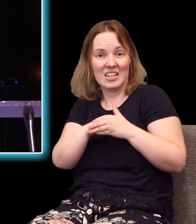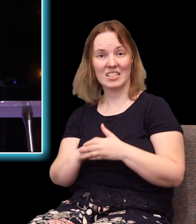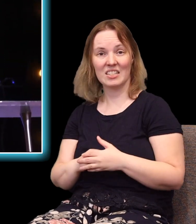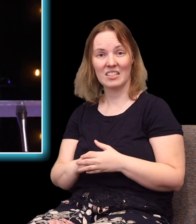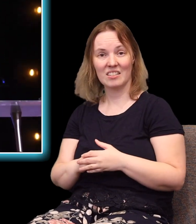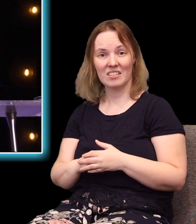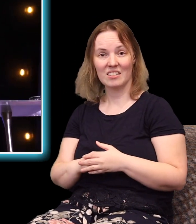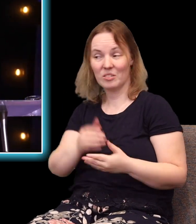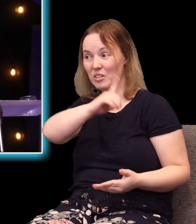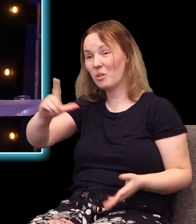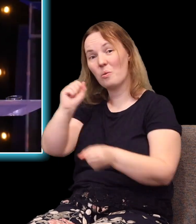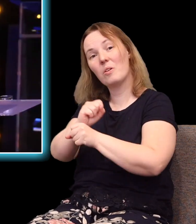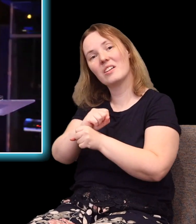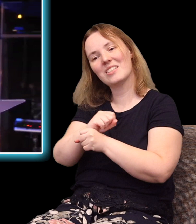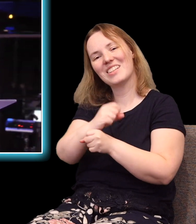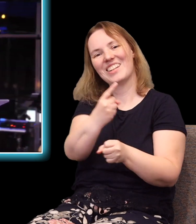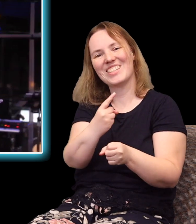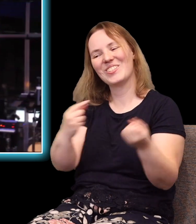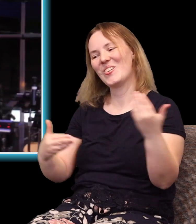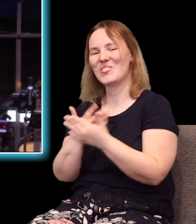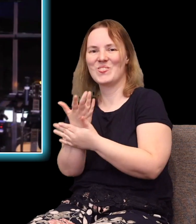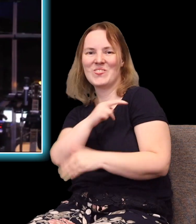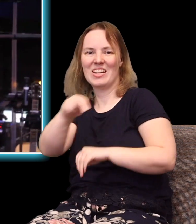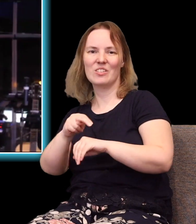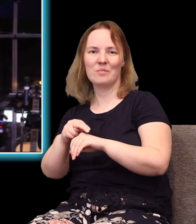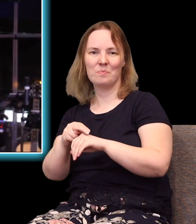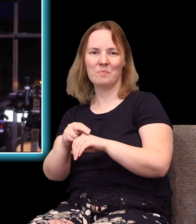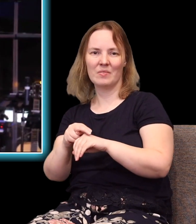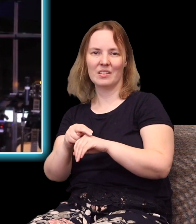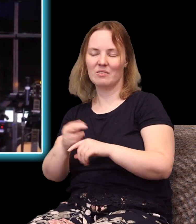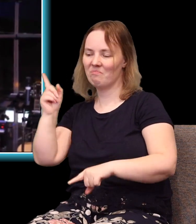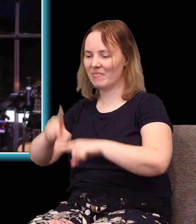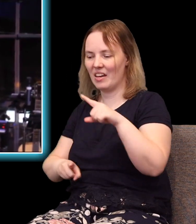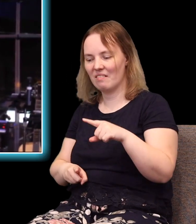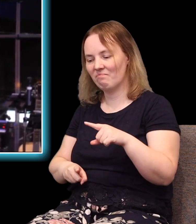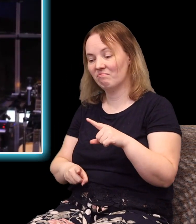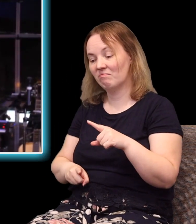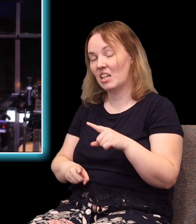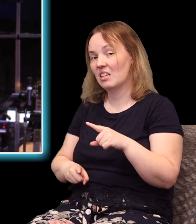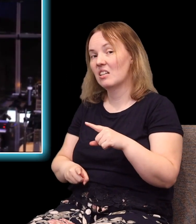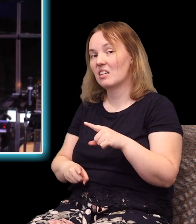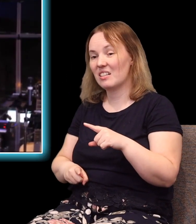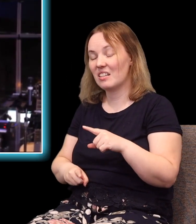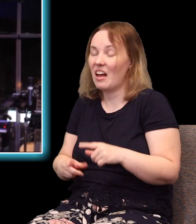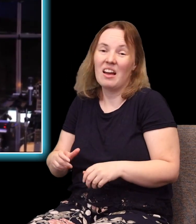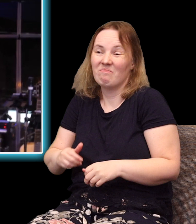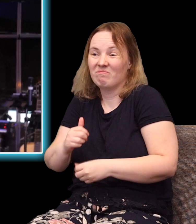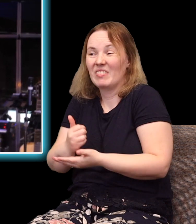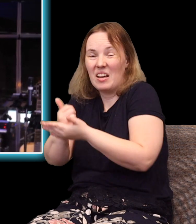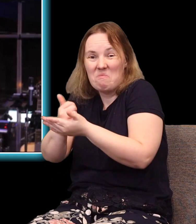on the inside. That's what the Lord works in us through our new nature. But just as we can't help but grow old